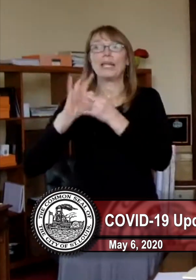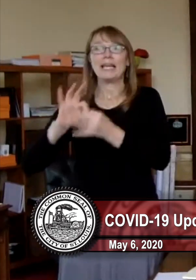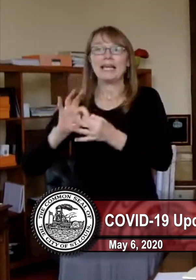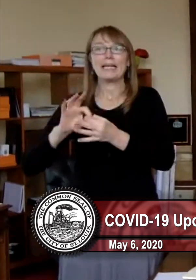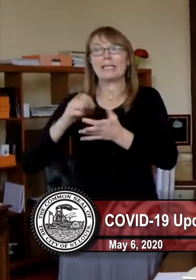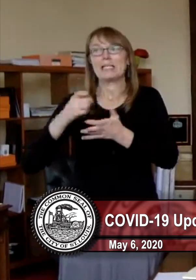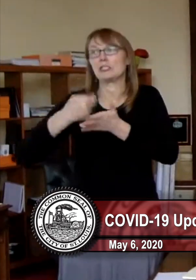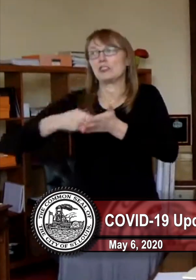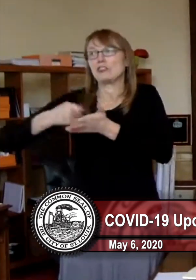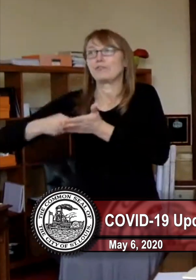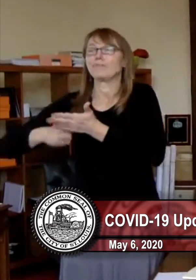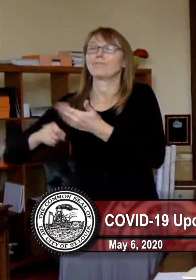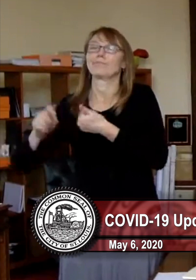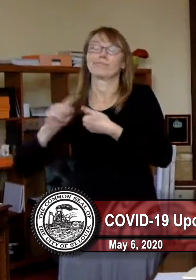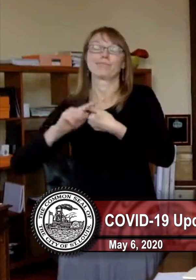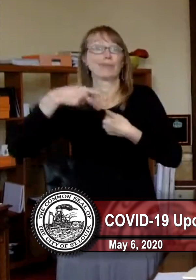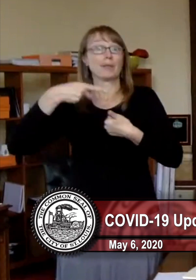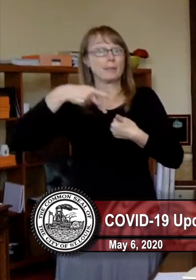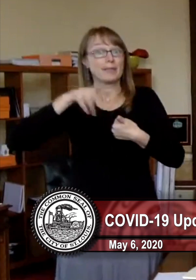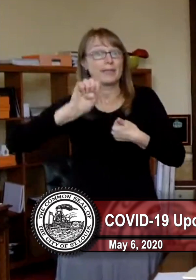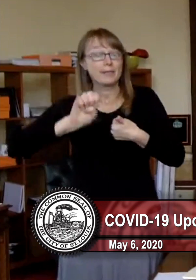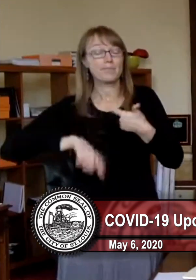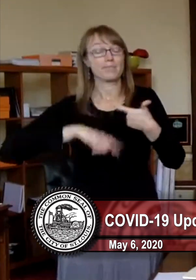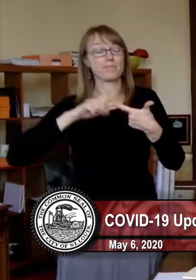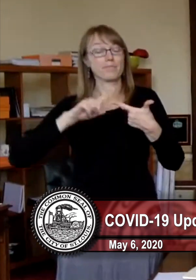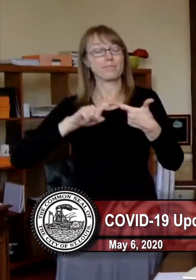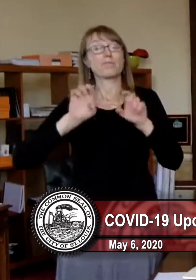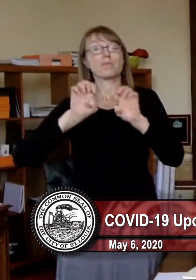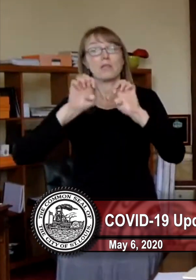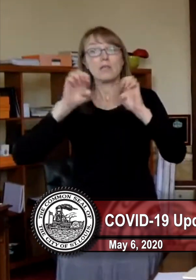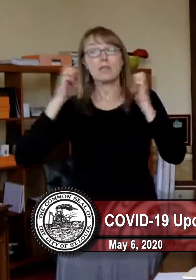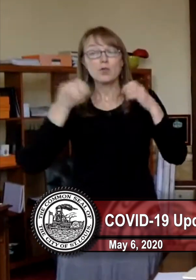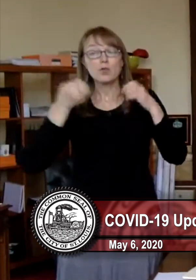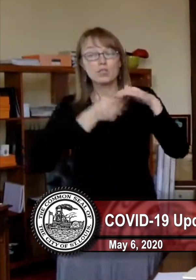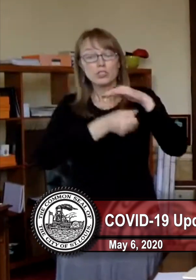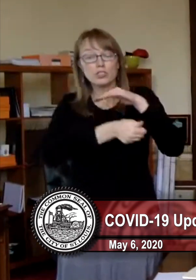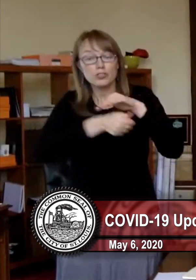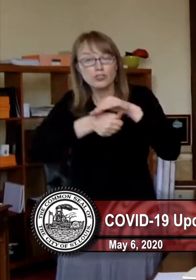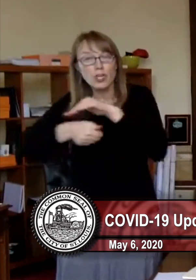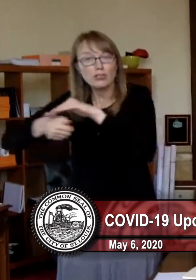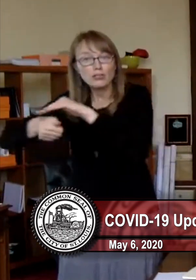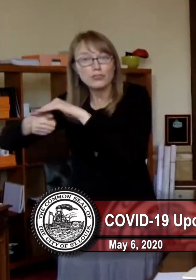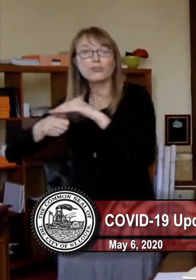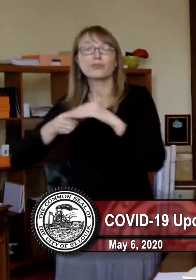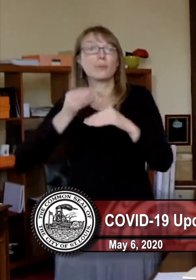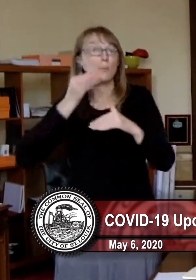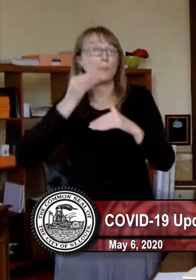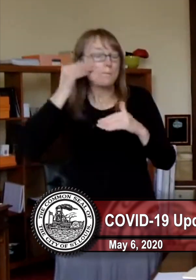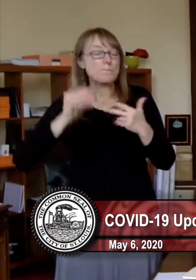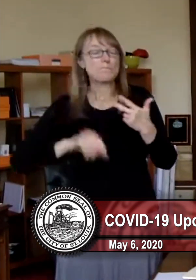of PPE, a lot of emergency shelter,